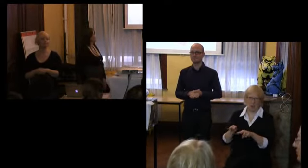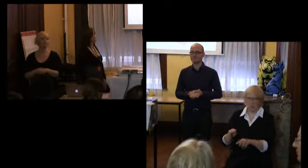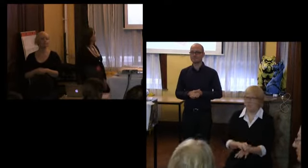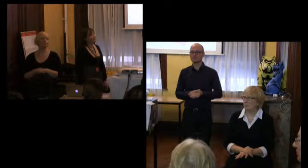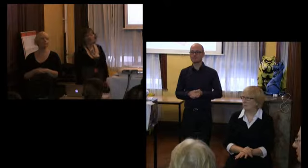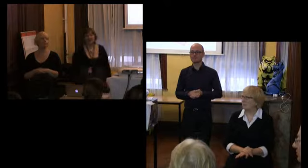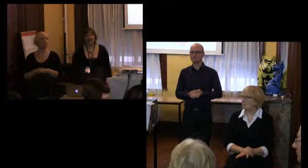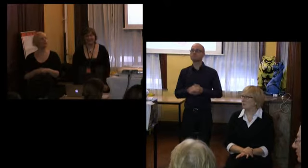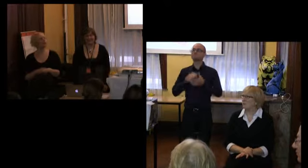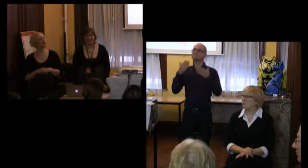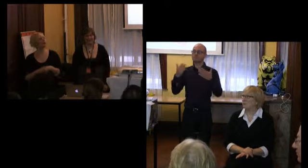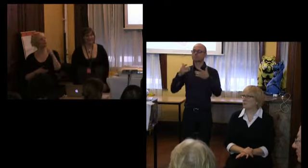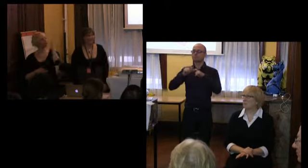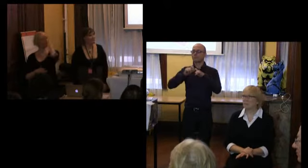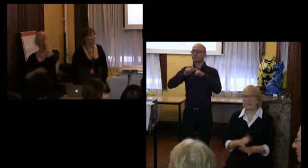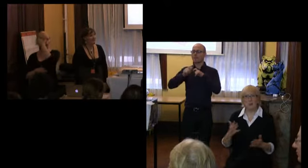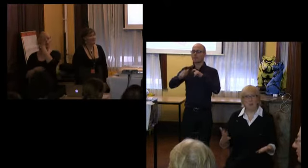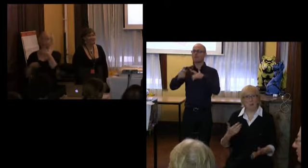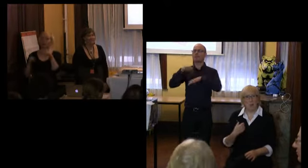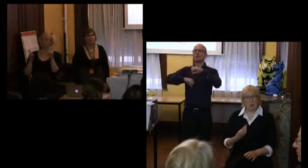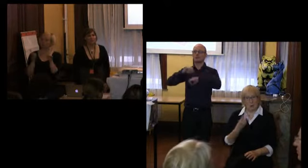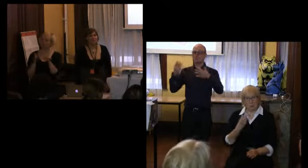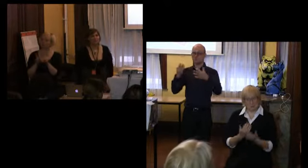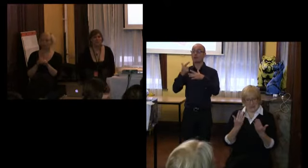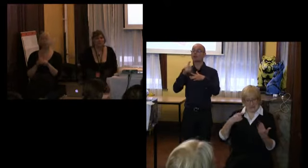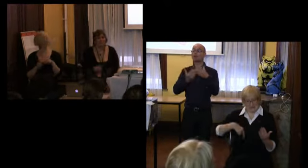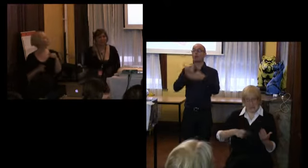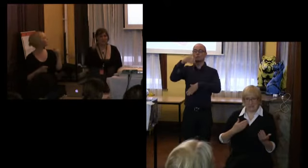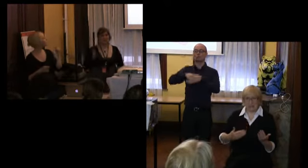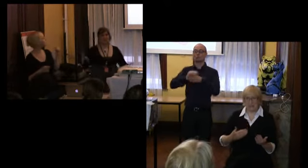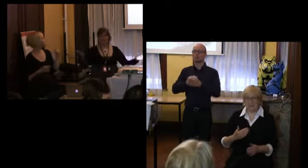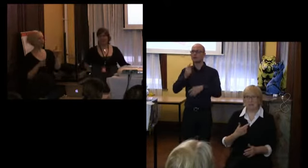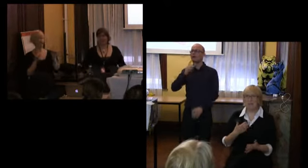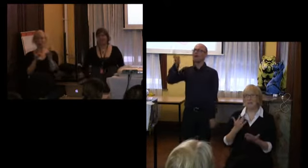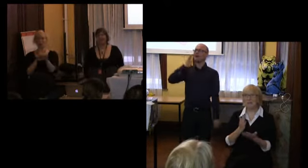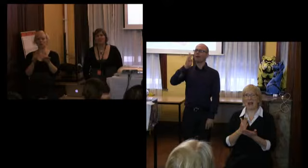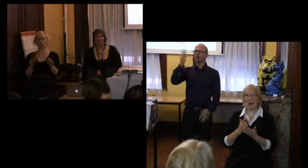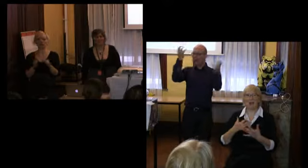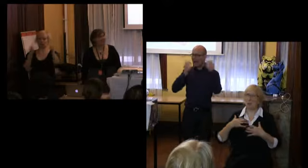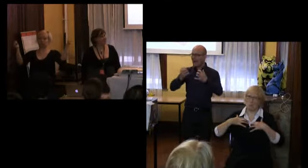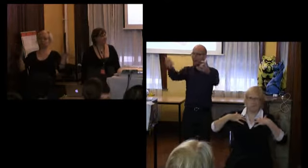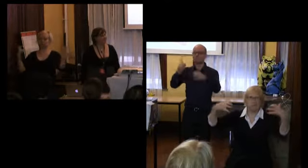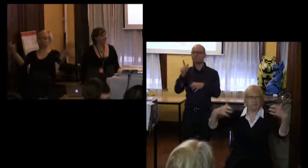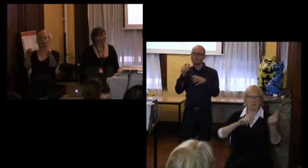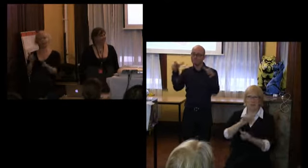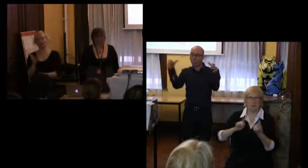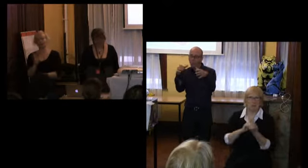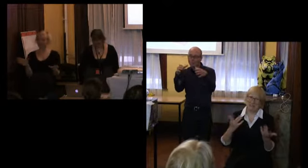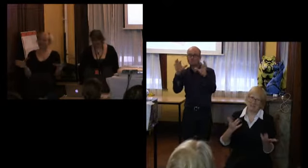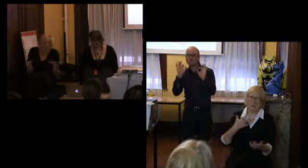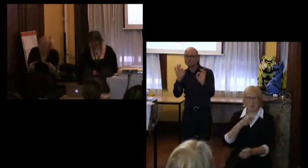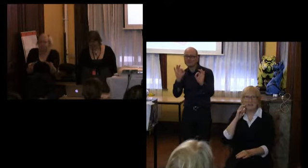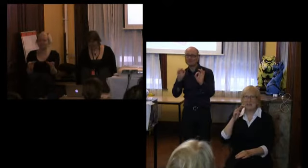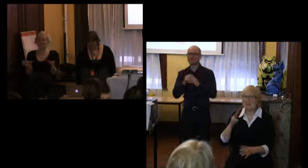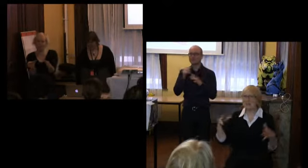So how's it going to be like these 2 days? So it's not a big conference, as you see, it's a small group.